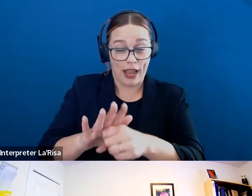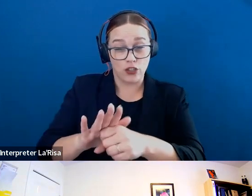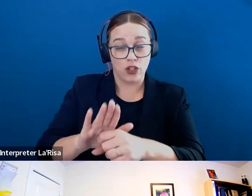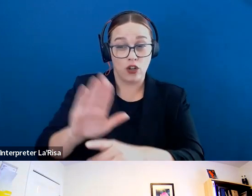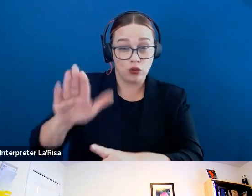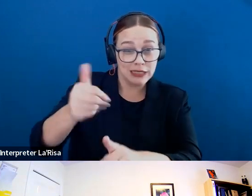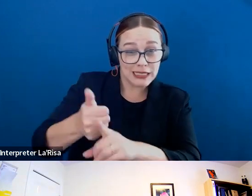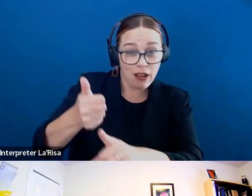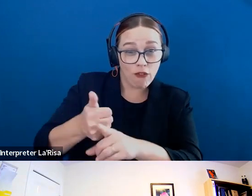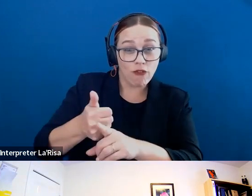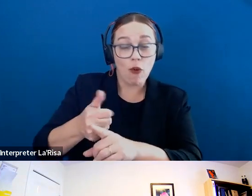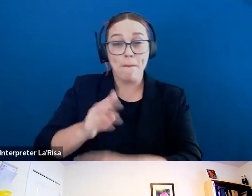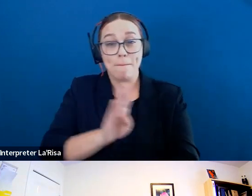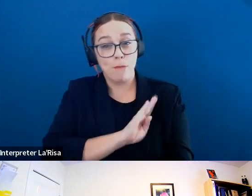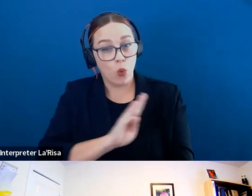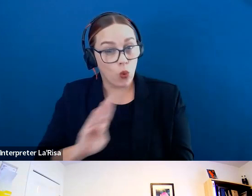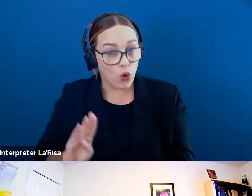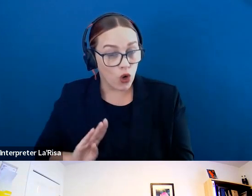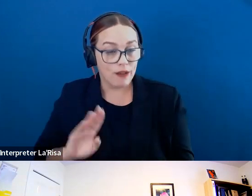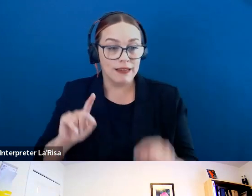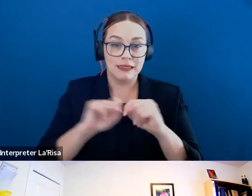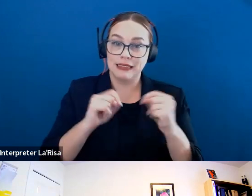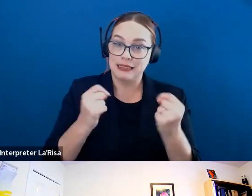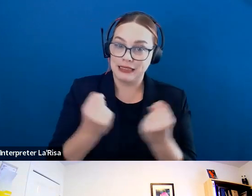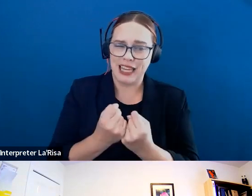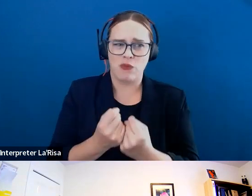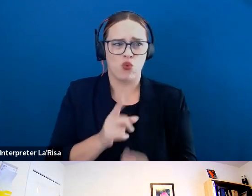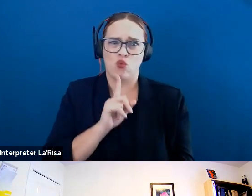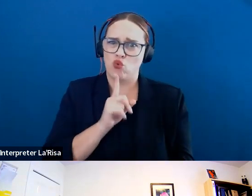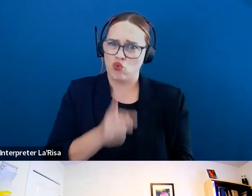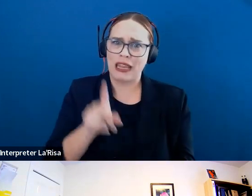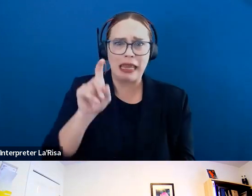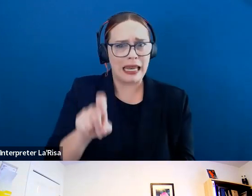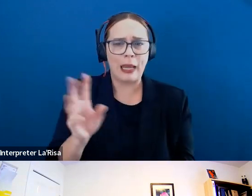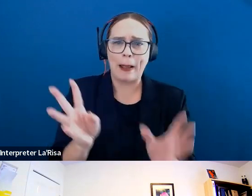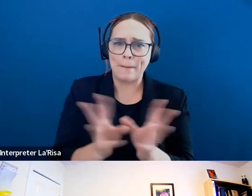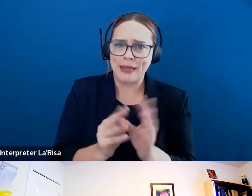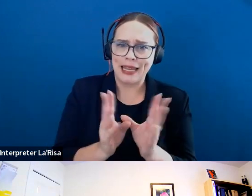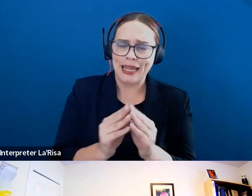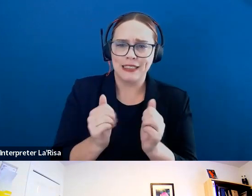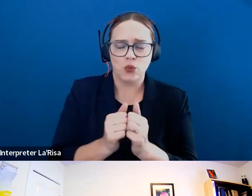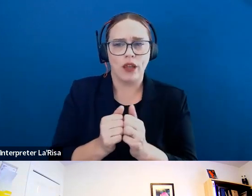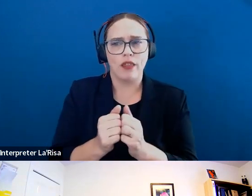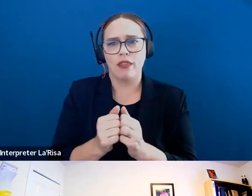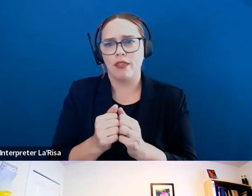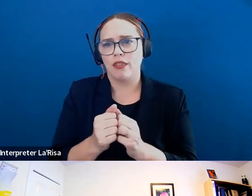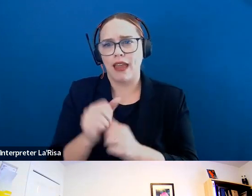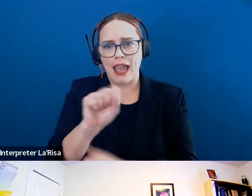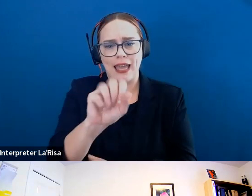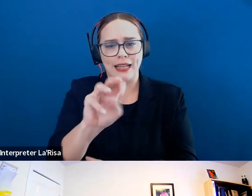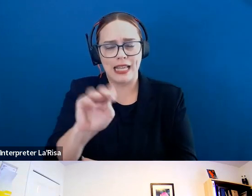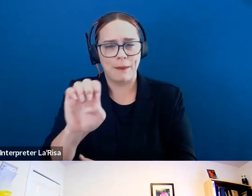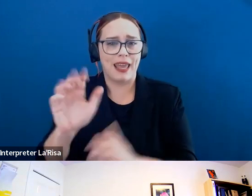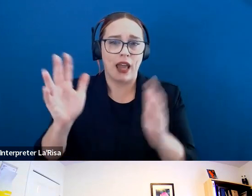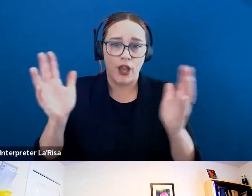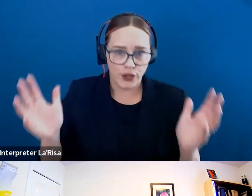my team and I would really appreciate some meetings with both or one of the SMEs, I encourage you to please reach